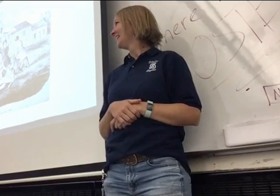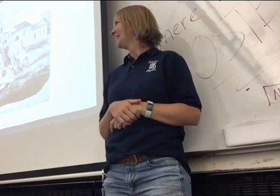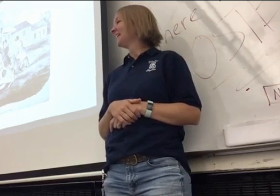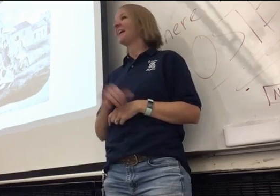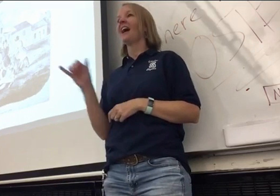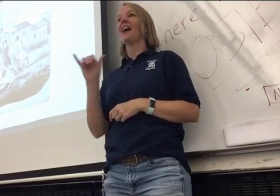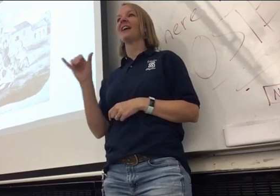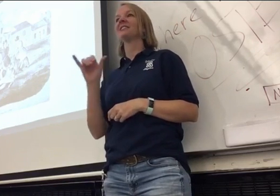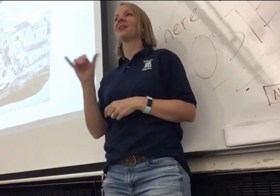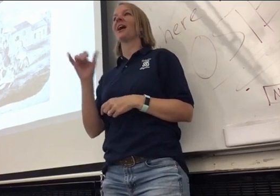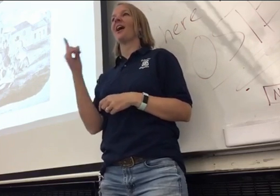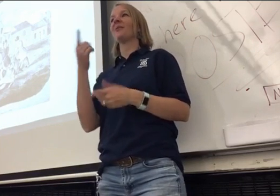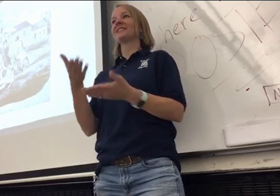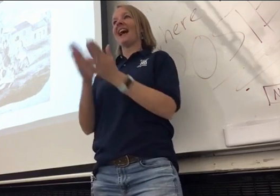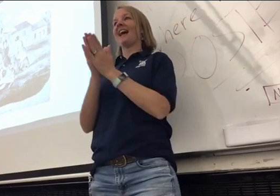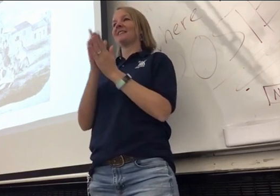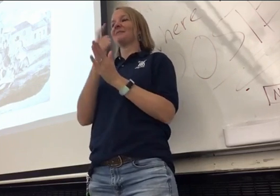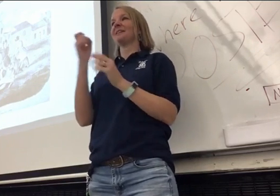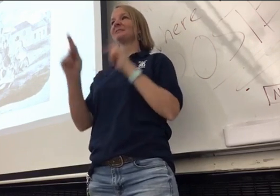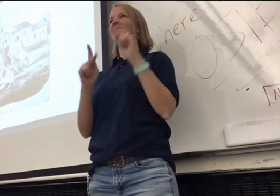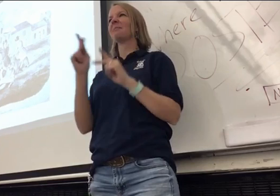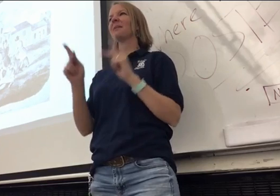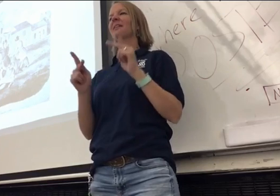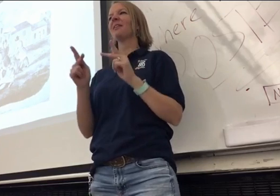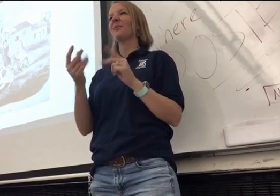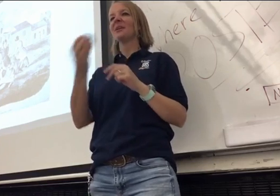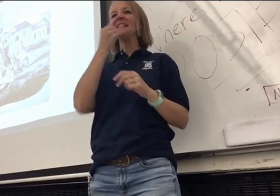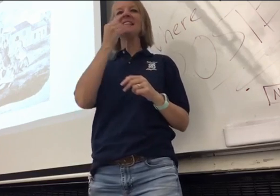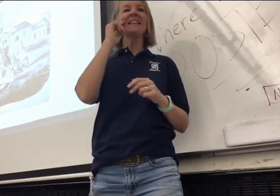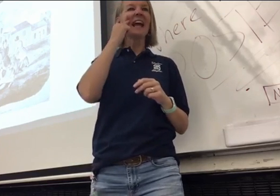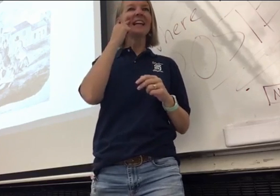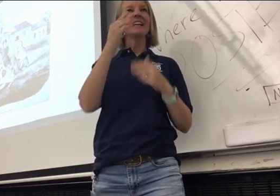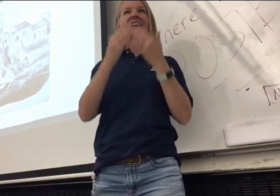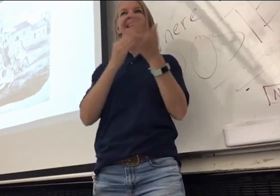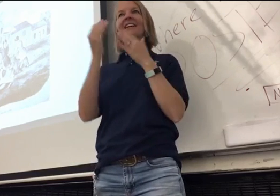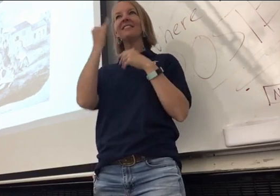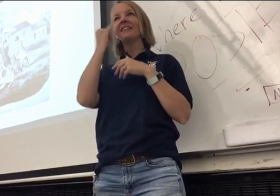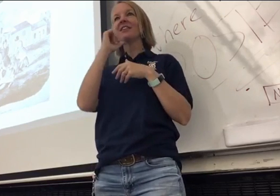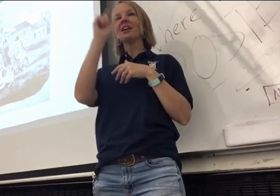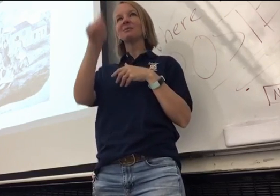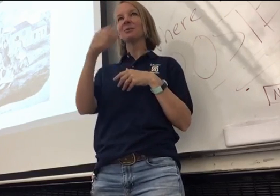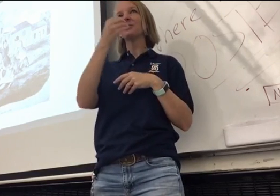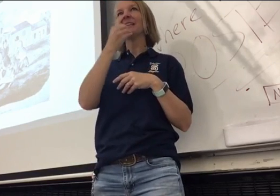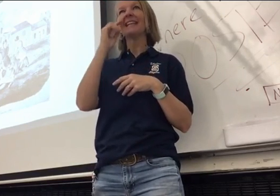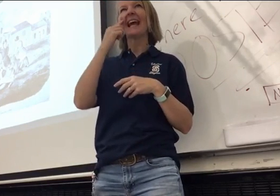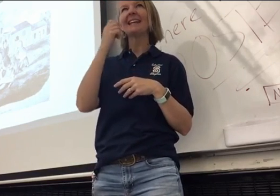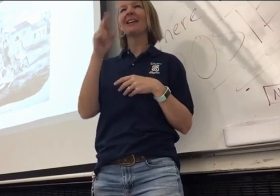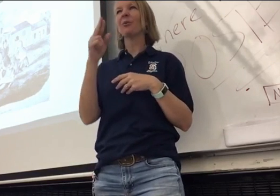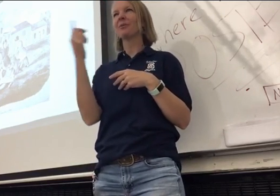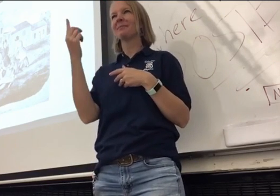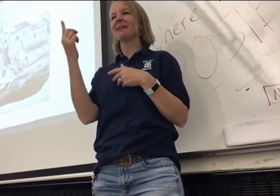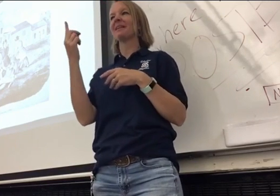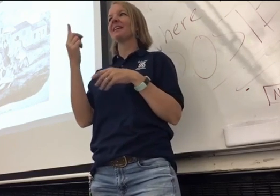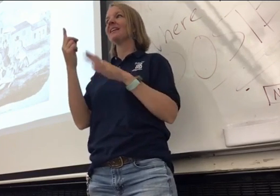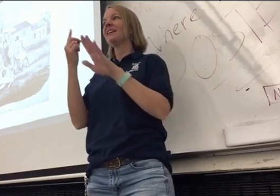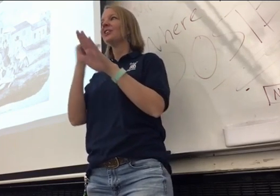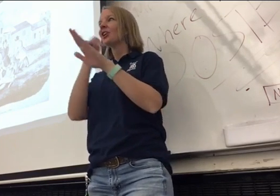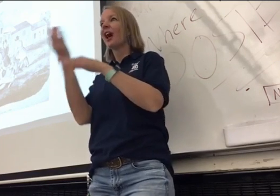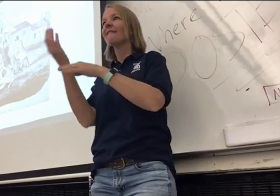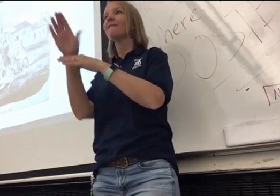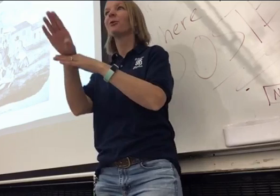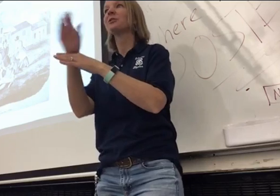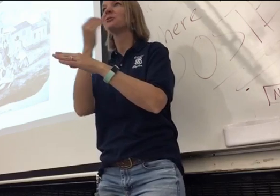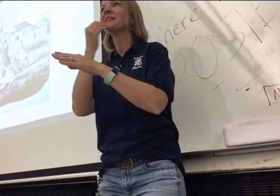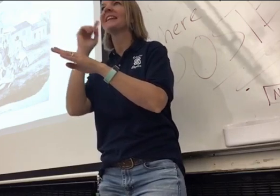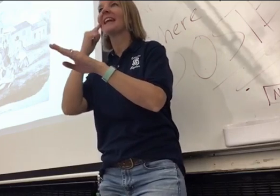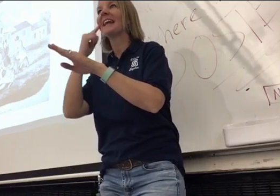I always get this question because people, for some reason, will eat the candy even if they're like not supposed to eat candy or whatever. You're not forced to eat